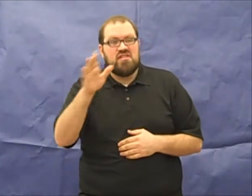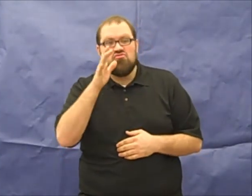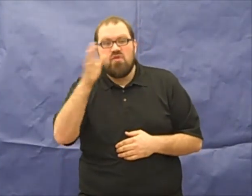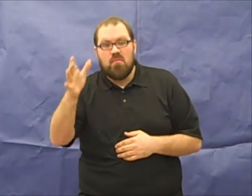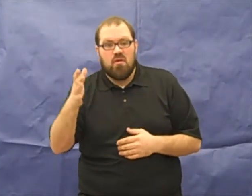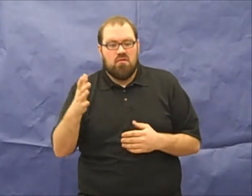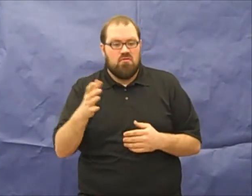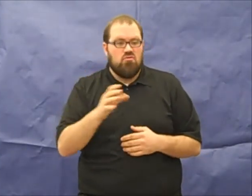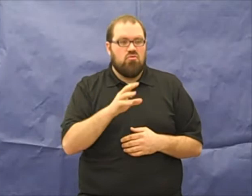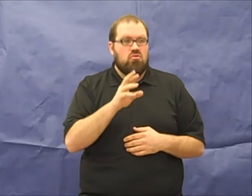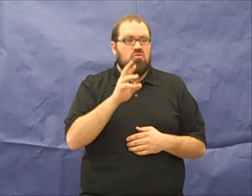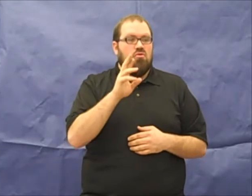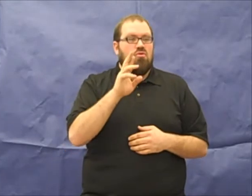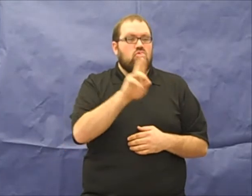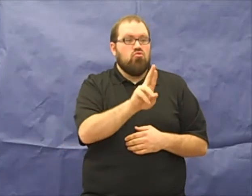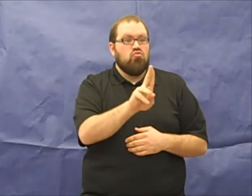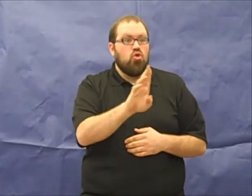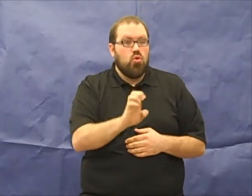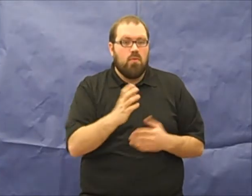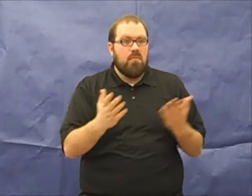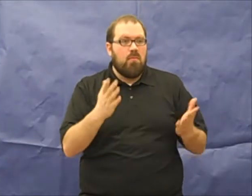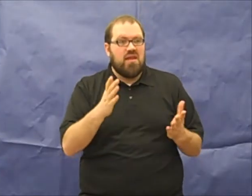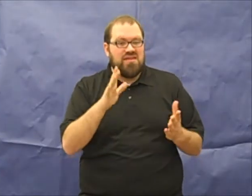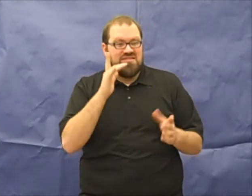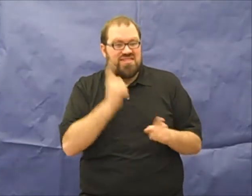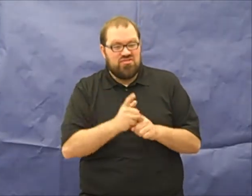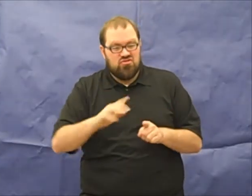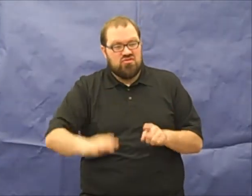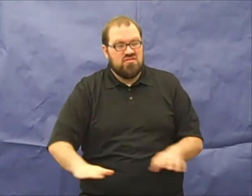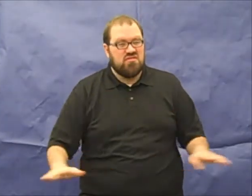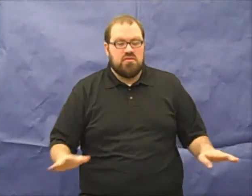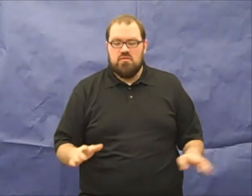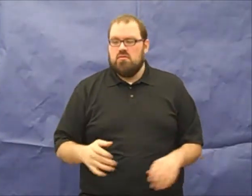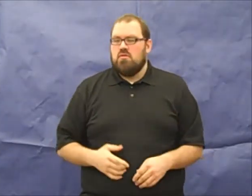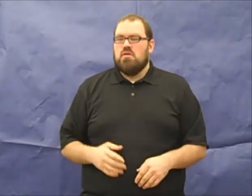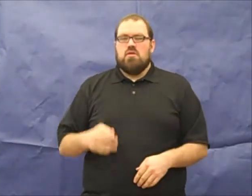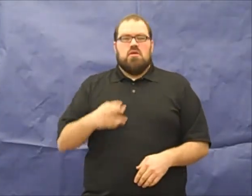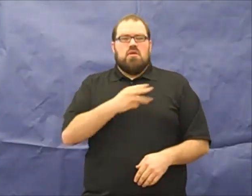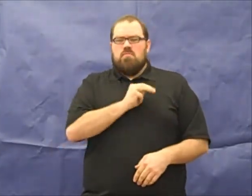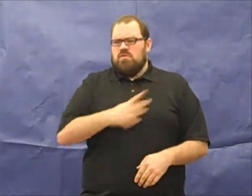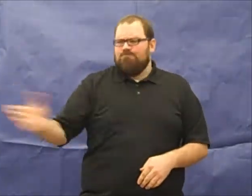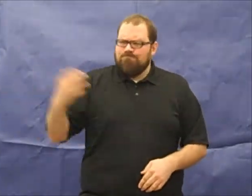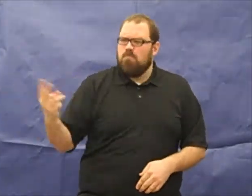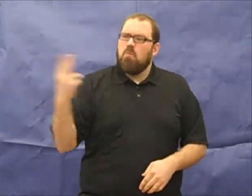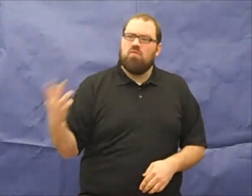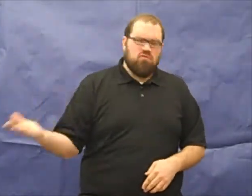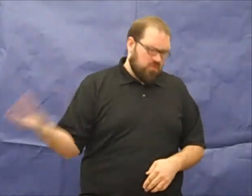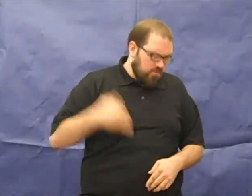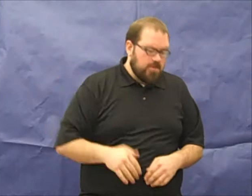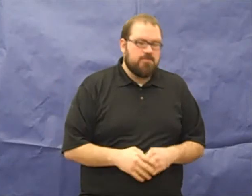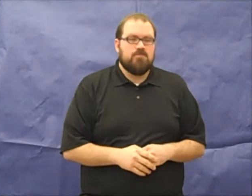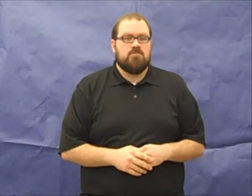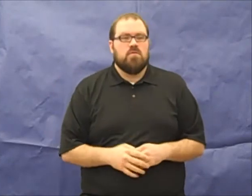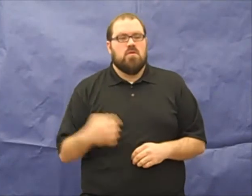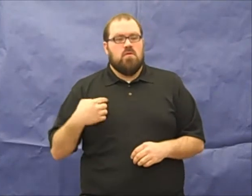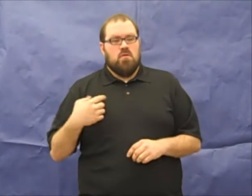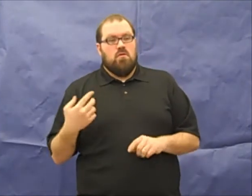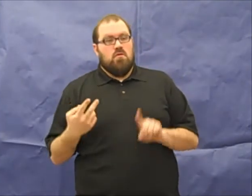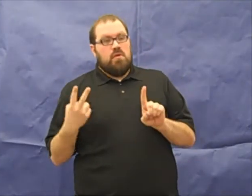sisters? "Both of you, with me," Hamish says. PETA and I follow him, leaving the